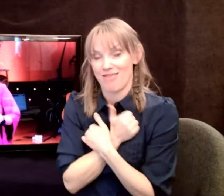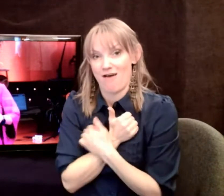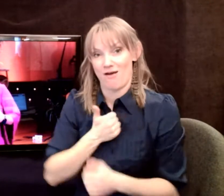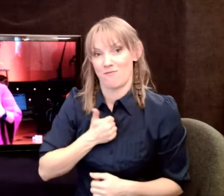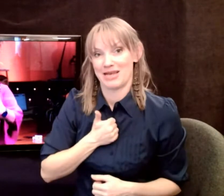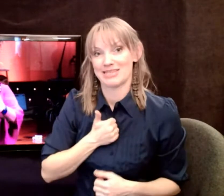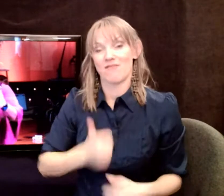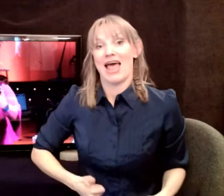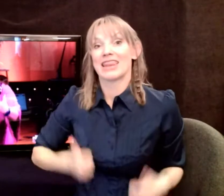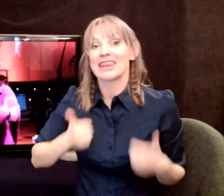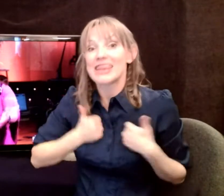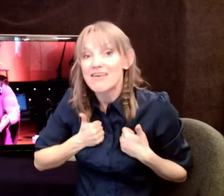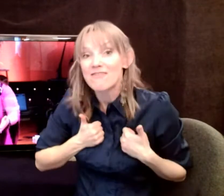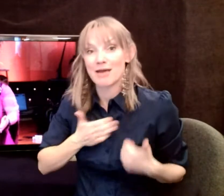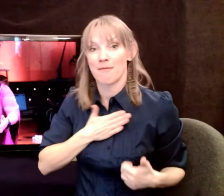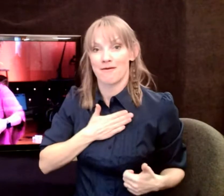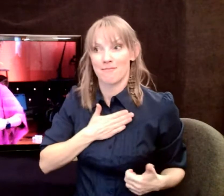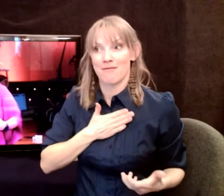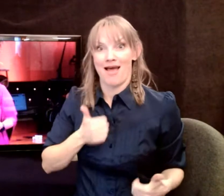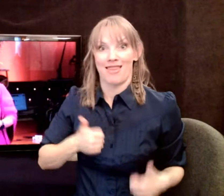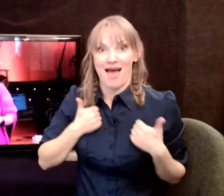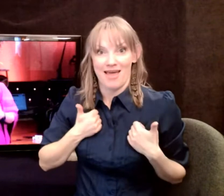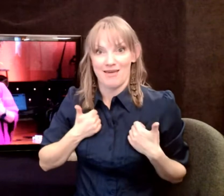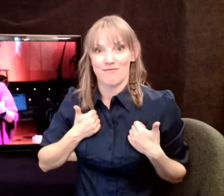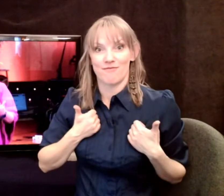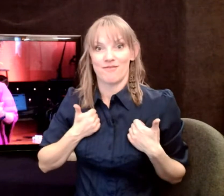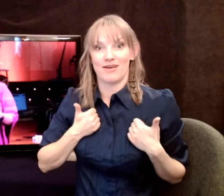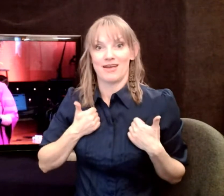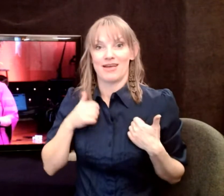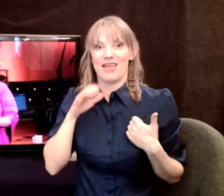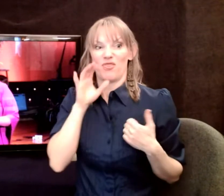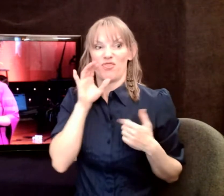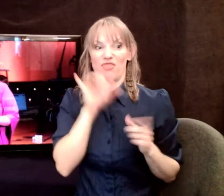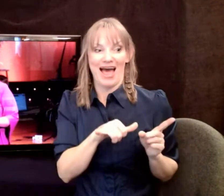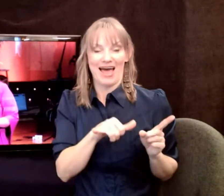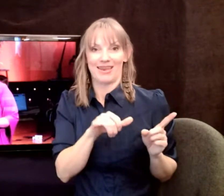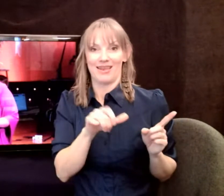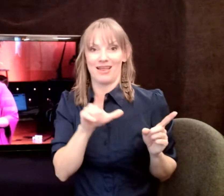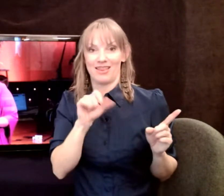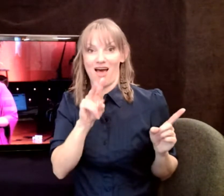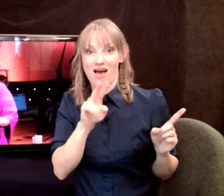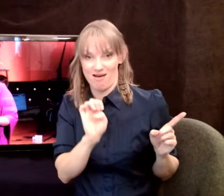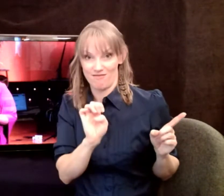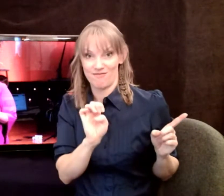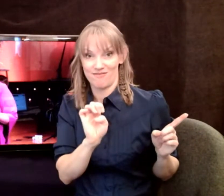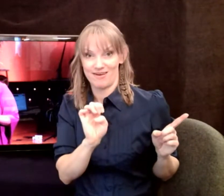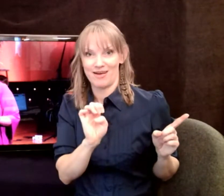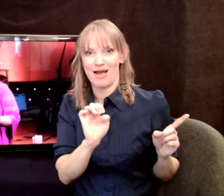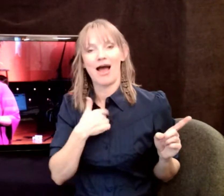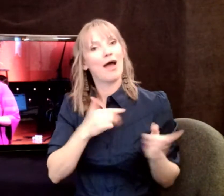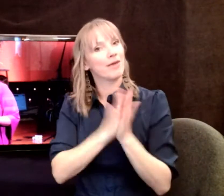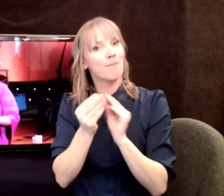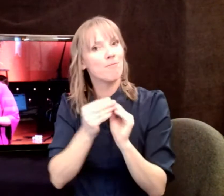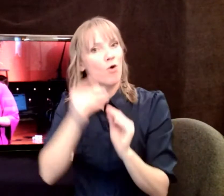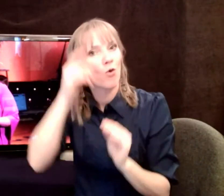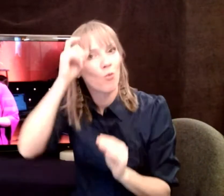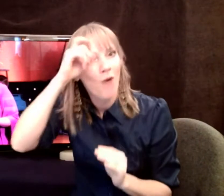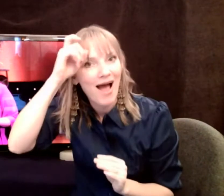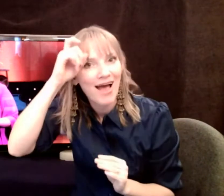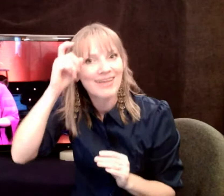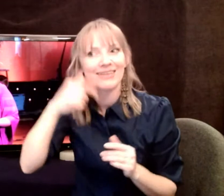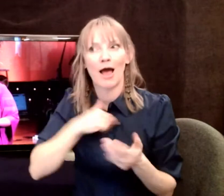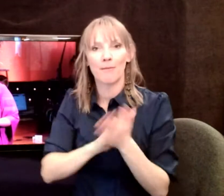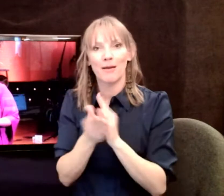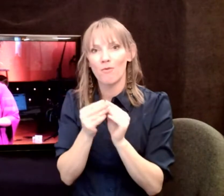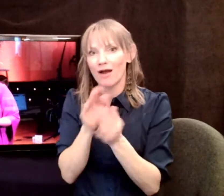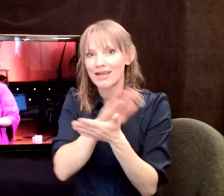my life out in the span and space of that kind of love, the wiser I am, the kinder I